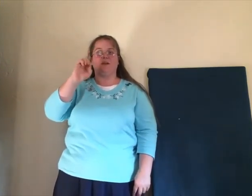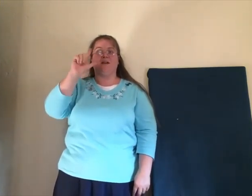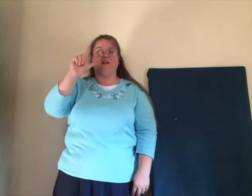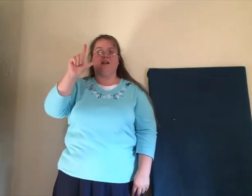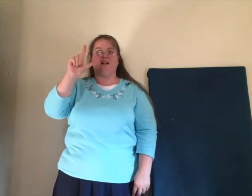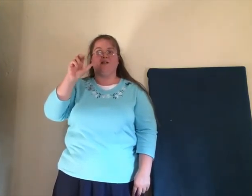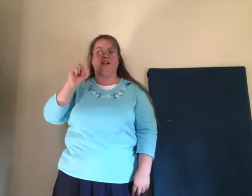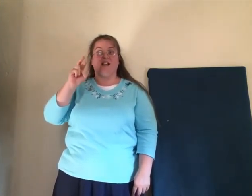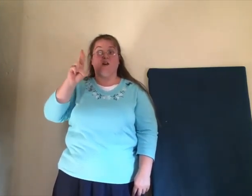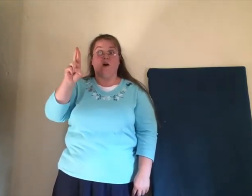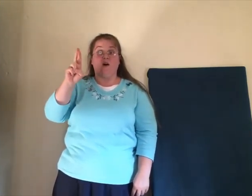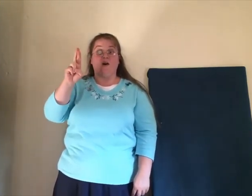Mueller.